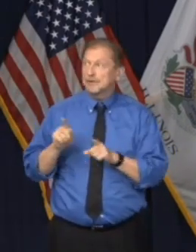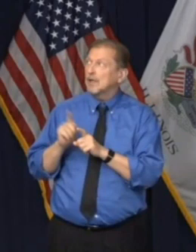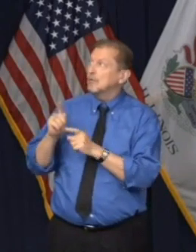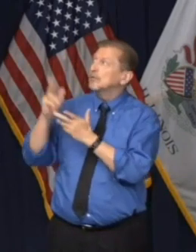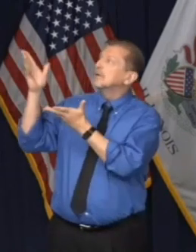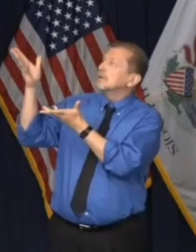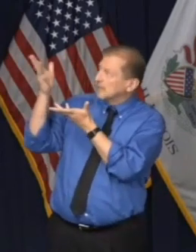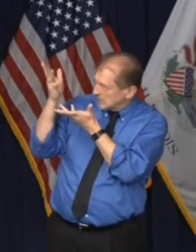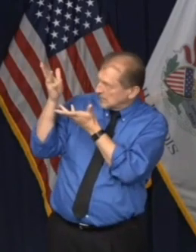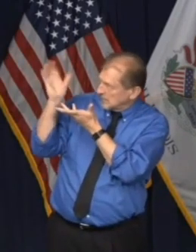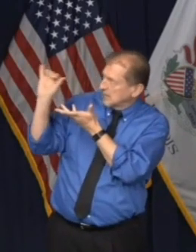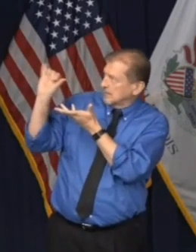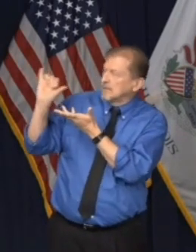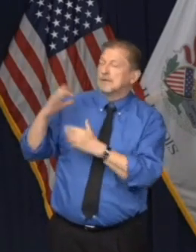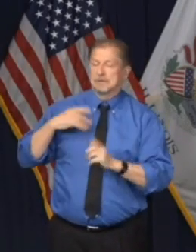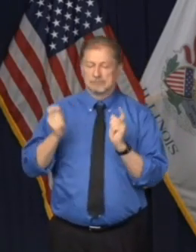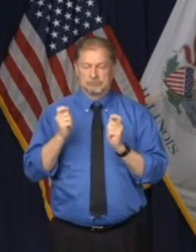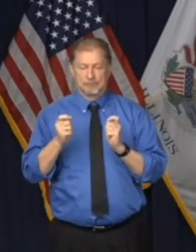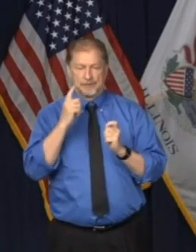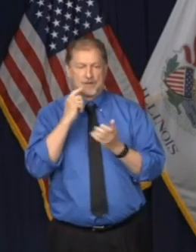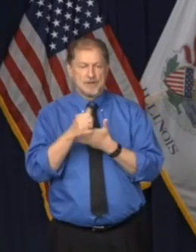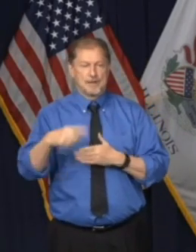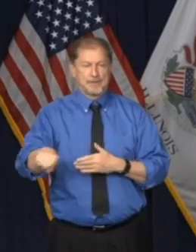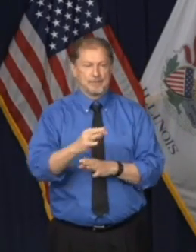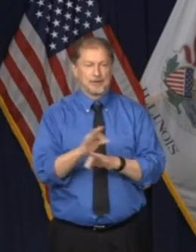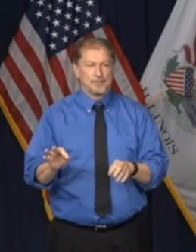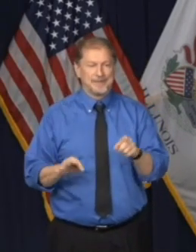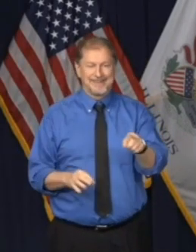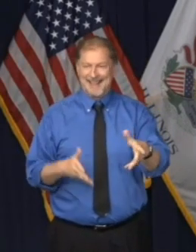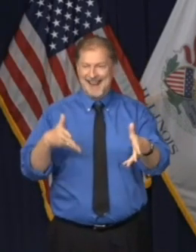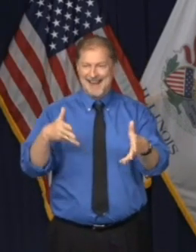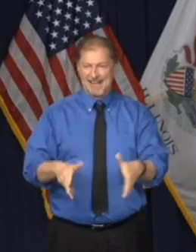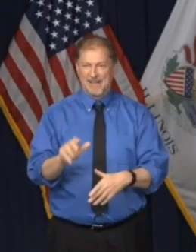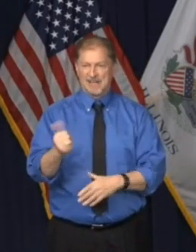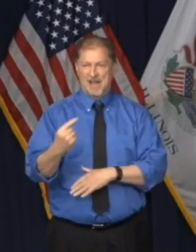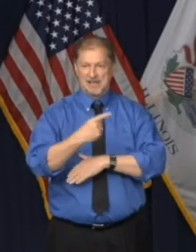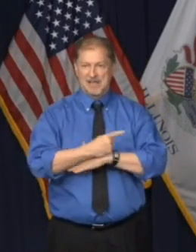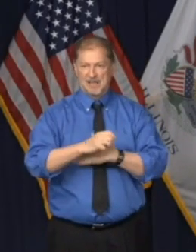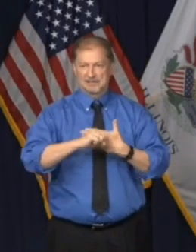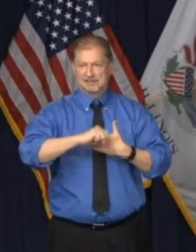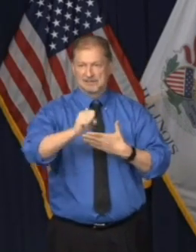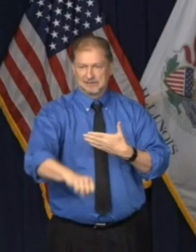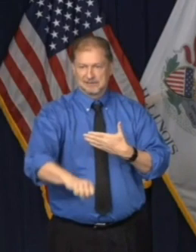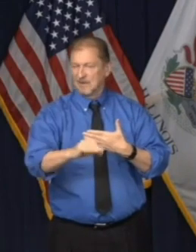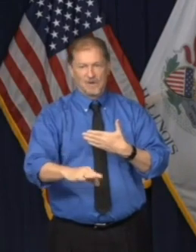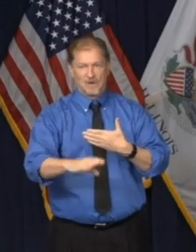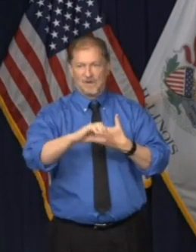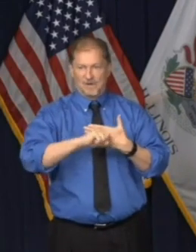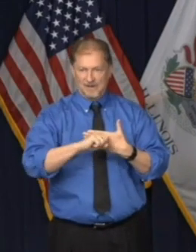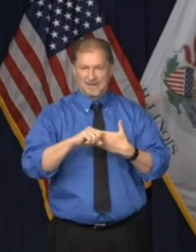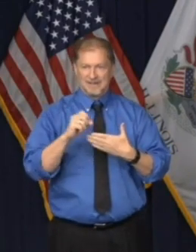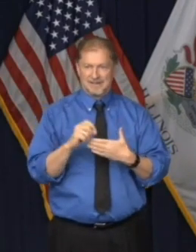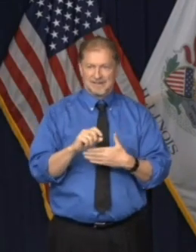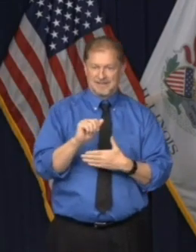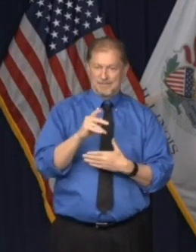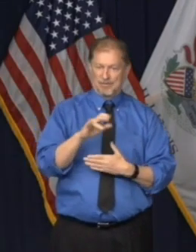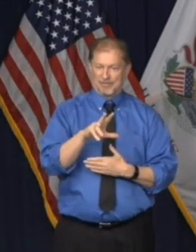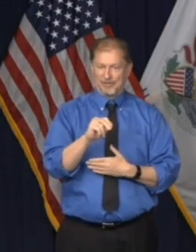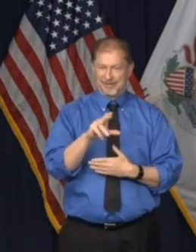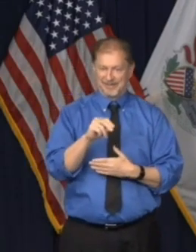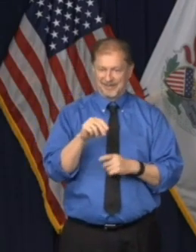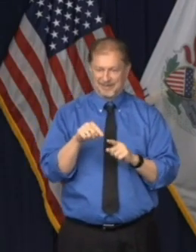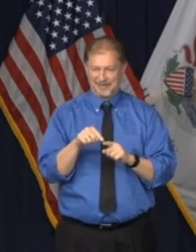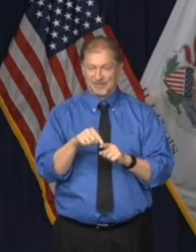also making sure people are healthy. And with 10 days left in that order, might we hear this week on whether it will be lifted,